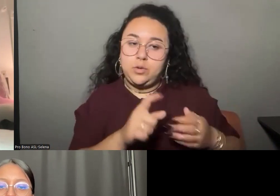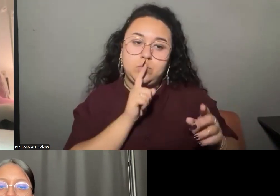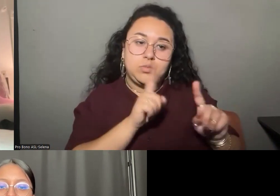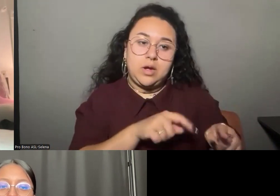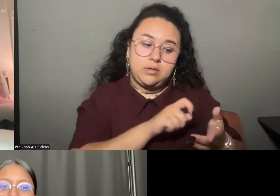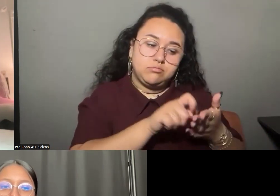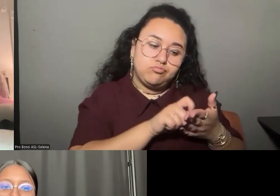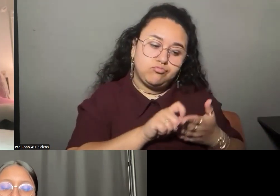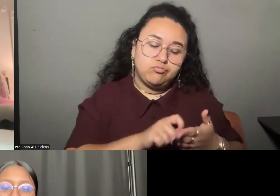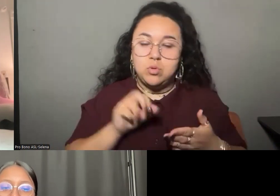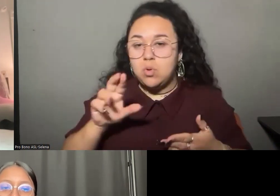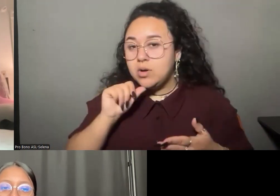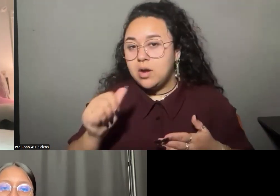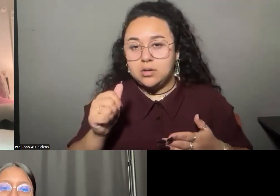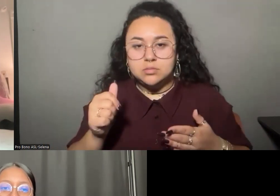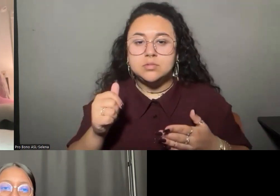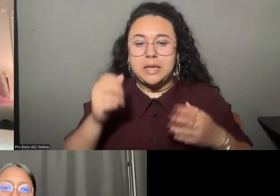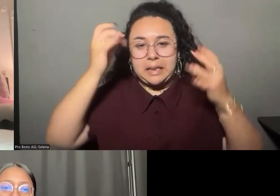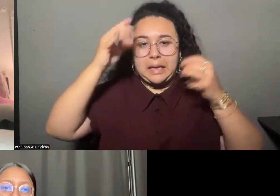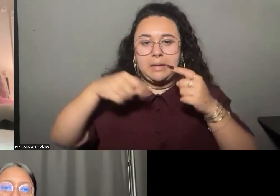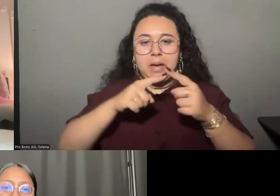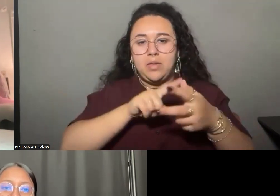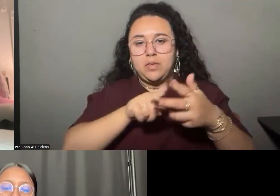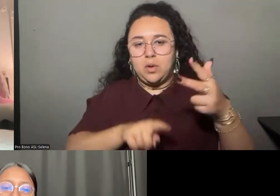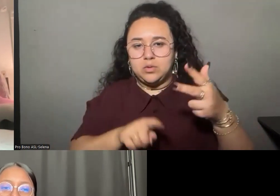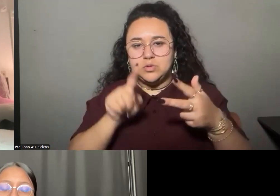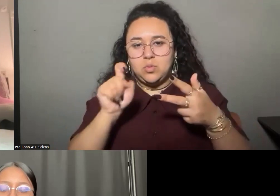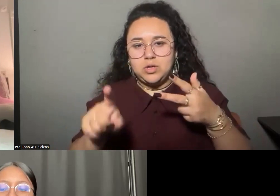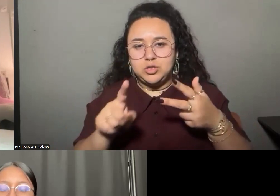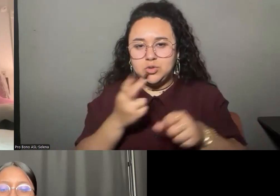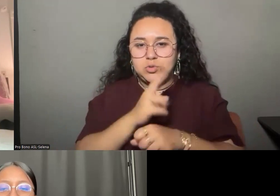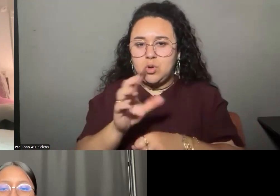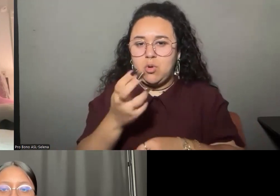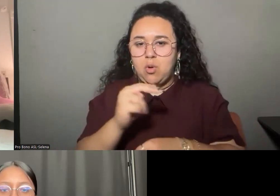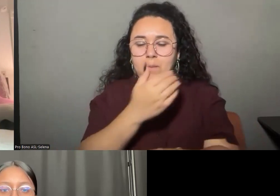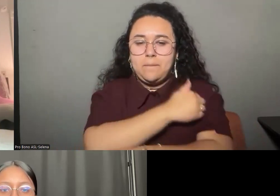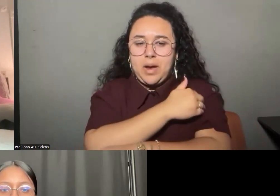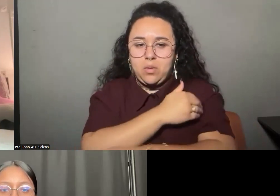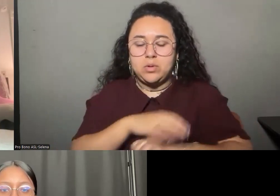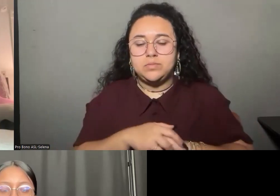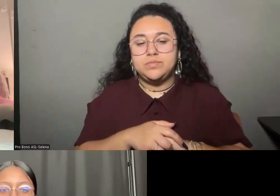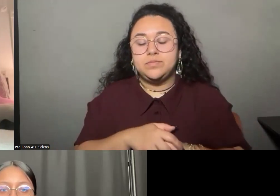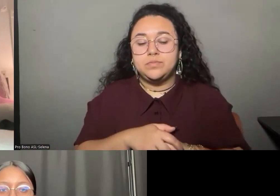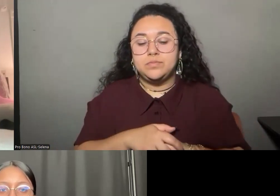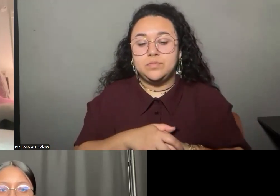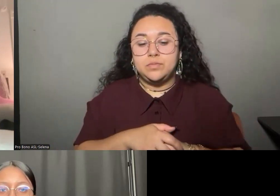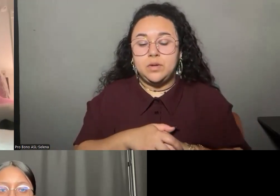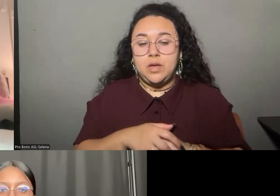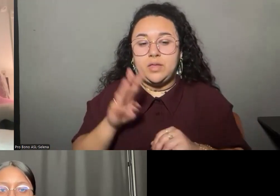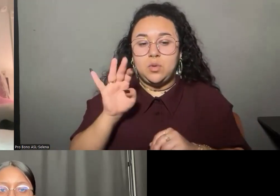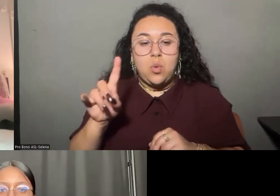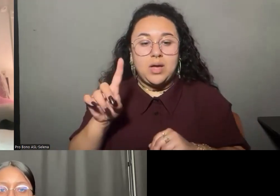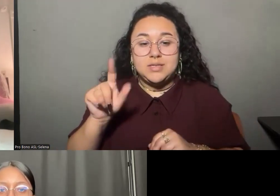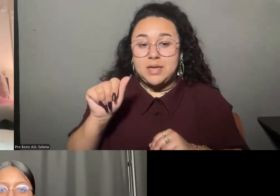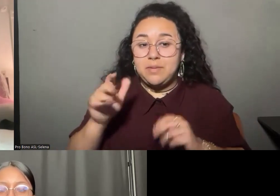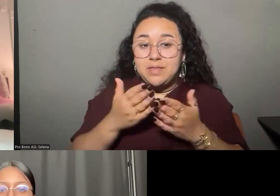those questions sit with you. And I really want you to tap into your own power and the wild disabled things that only you can do